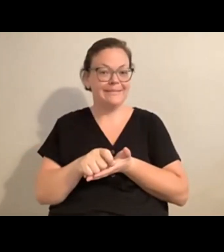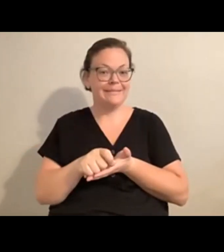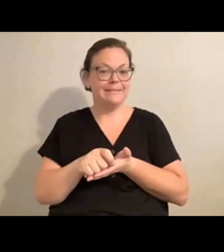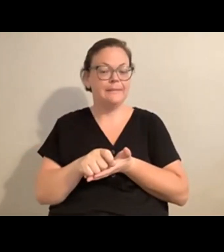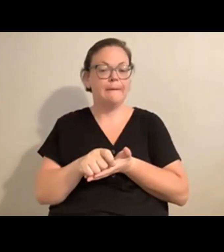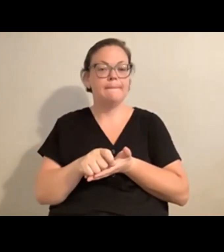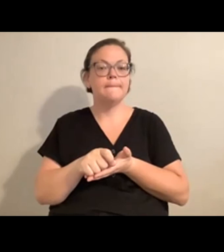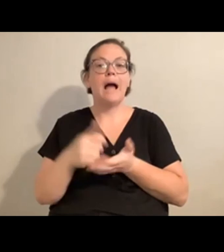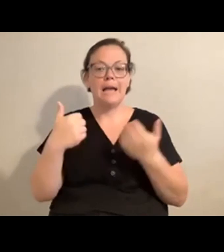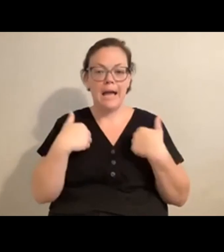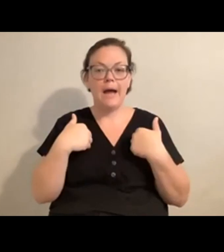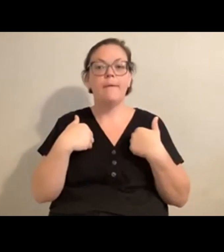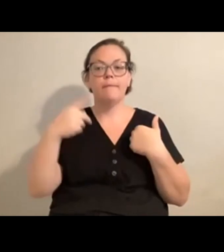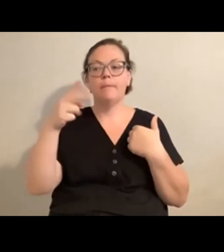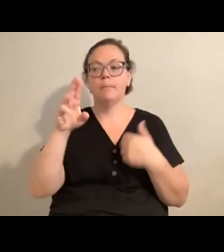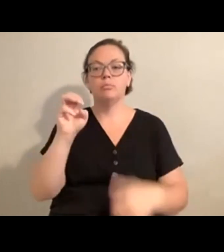So I've got some prompts